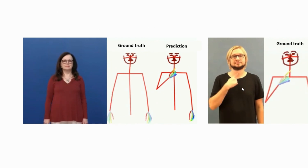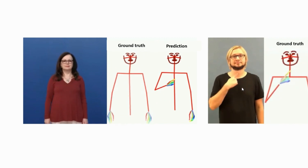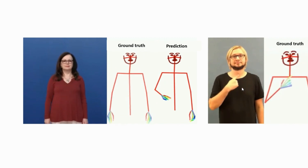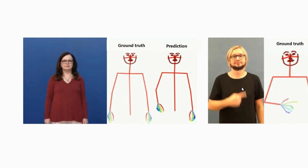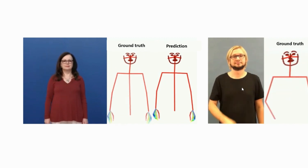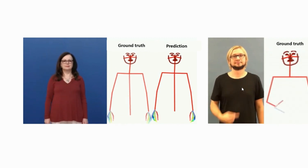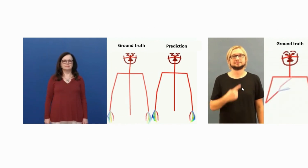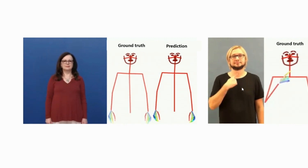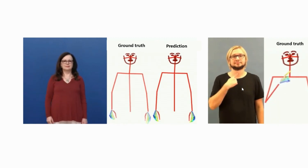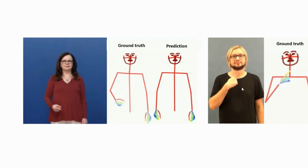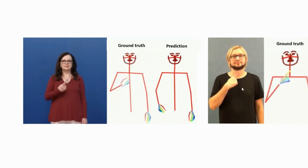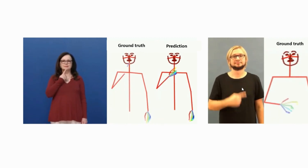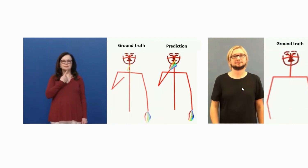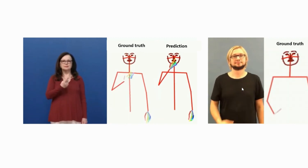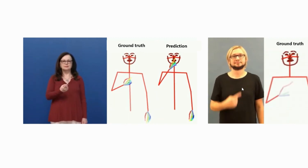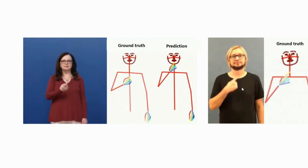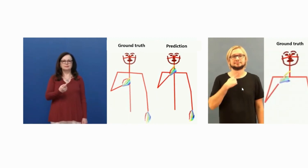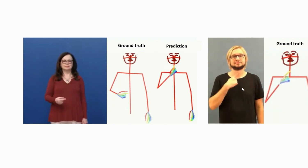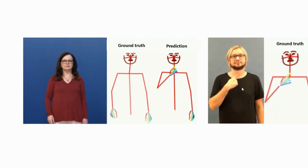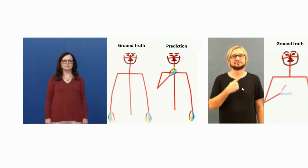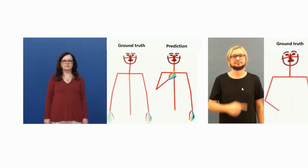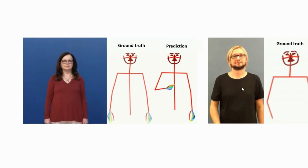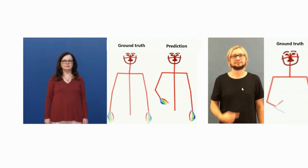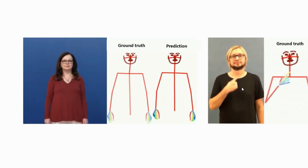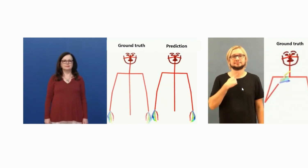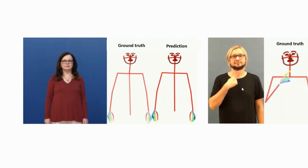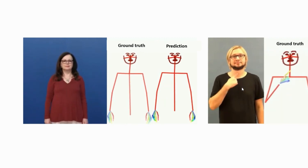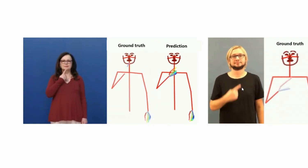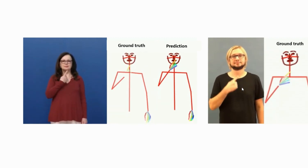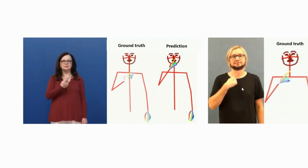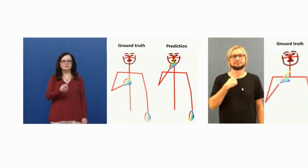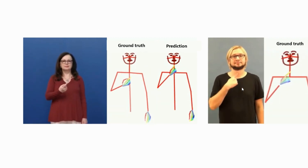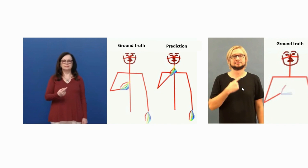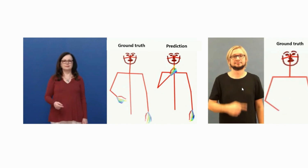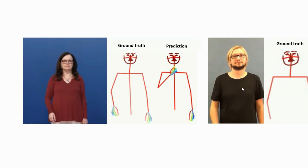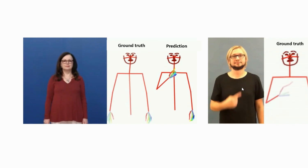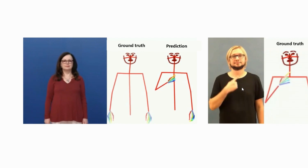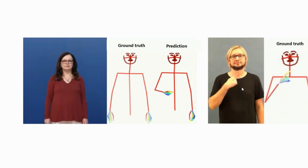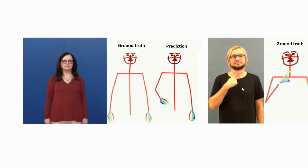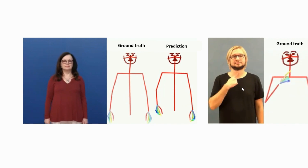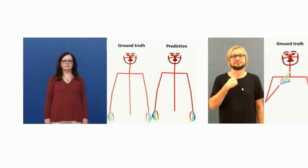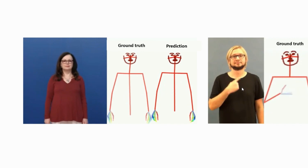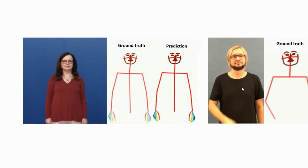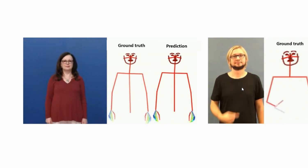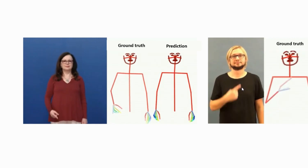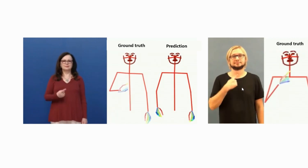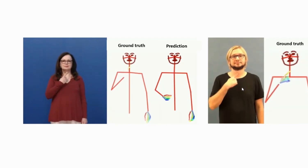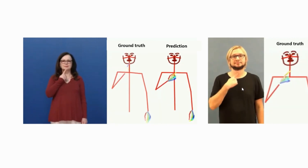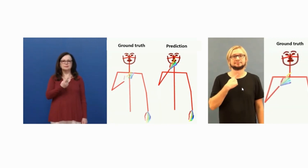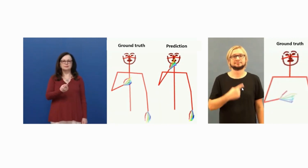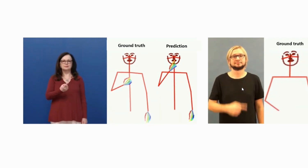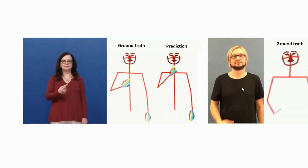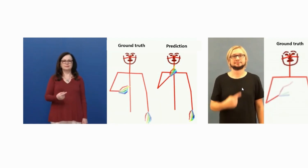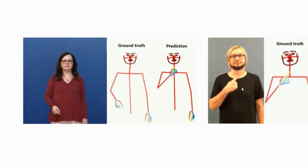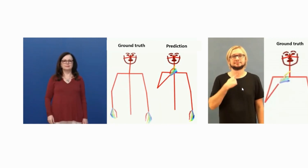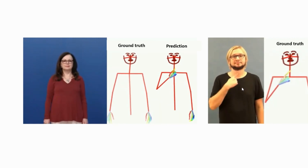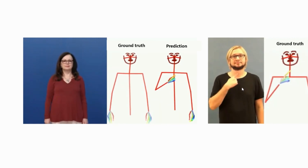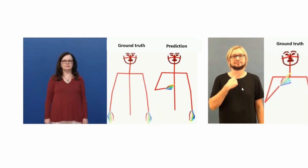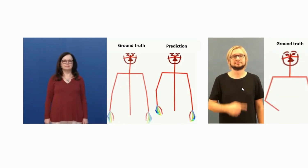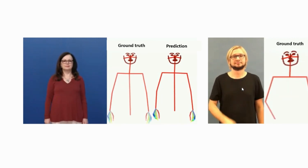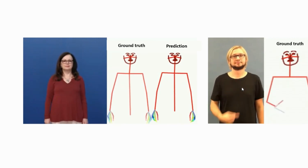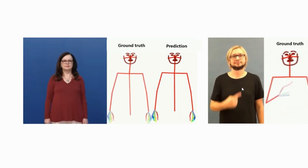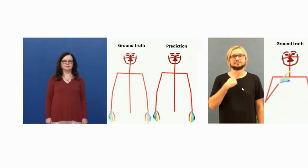Even though our model achieves good results, it has some limitations. One example is wrong hand location due to local